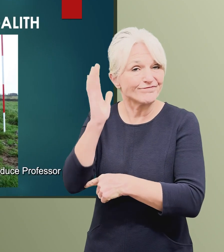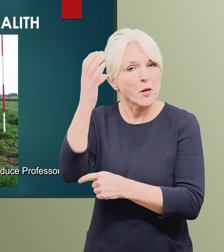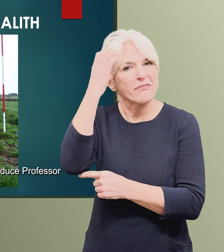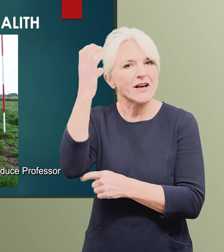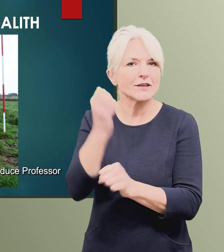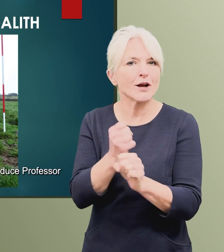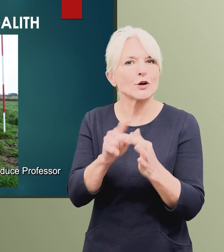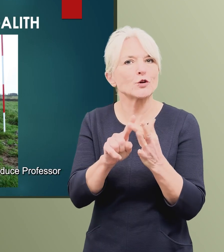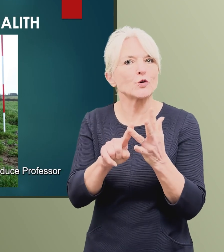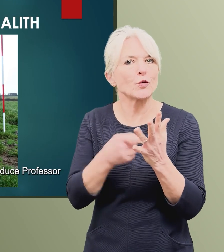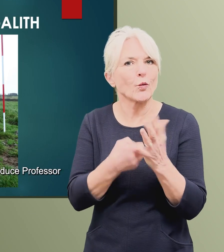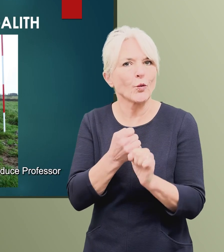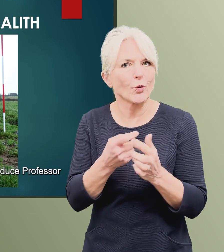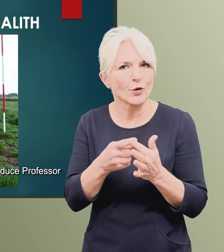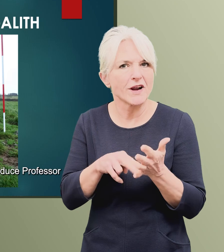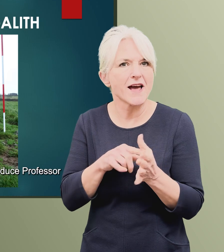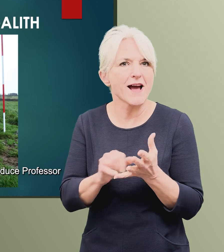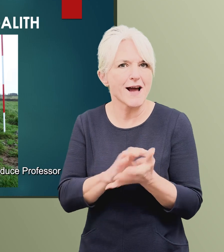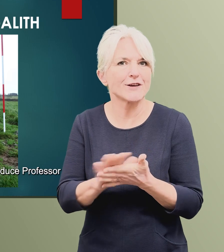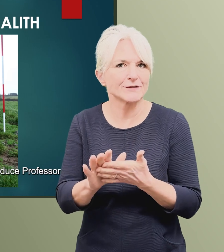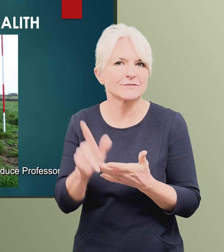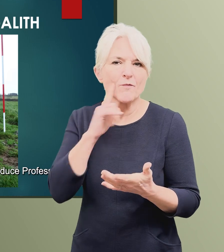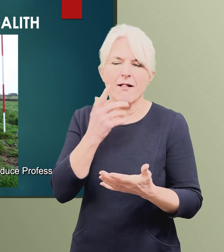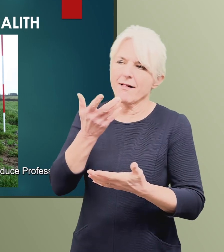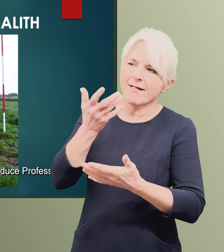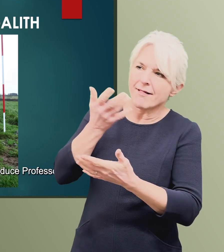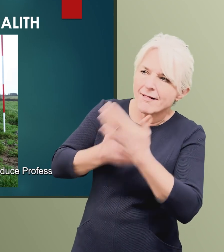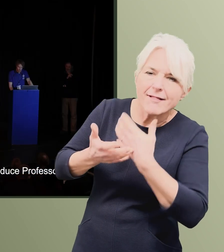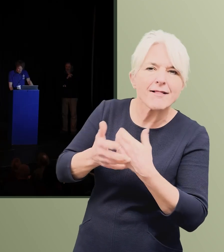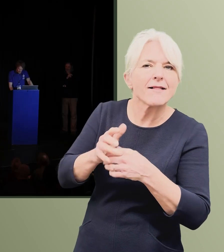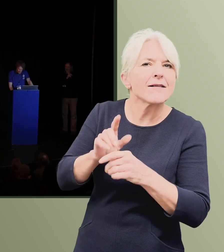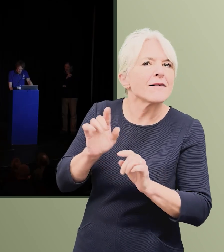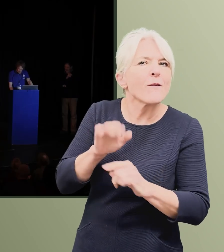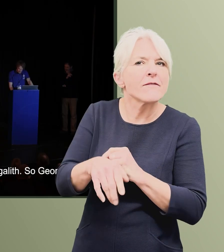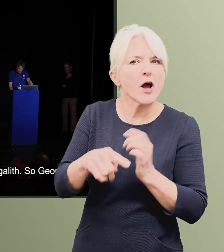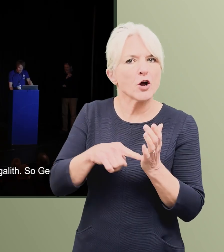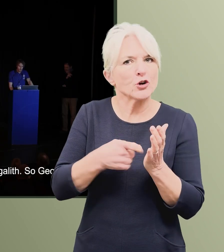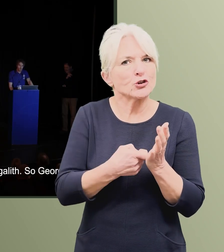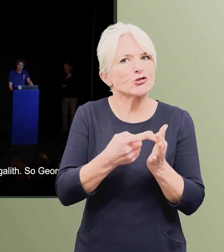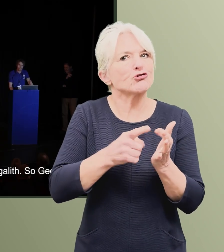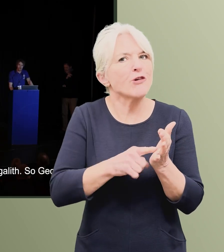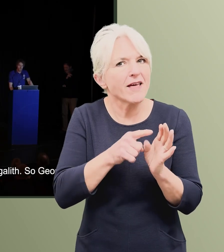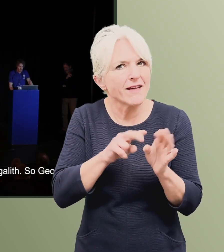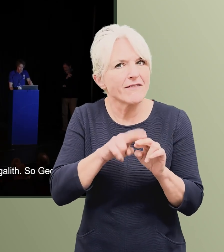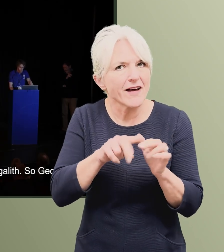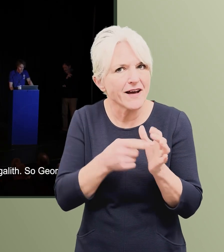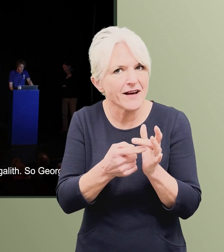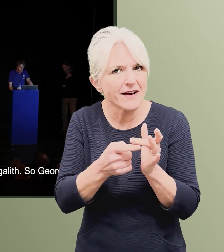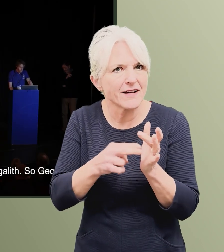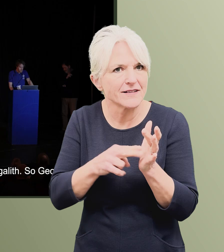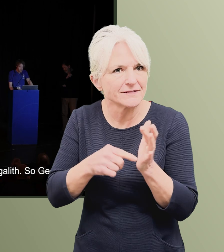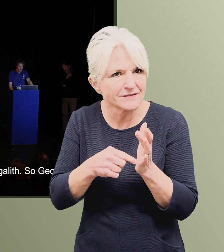Yeah, so for our next speaker, I'd just like to introduce Professor George Nash. He's going to be talking to us